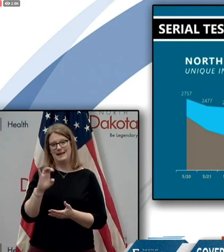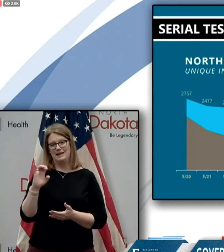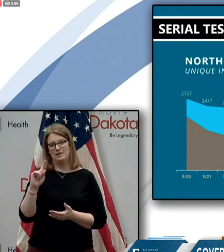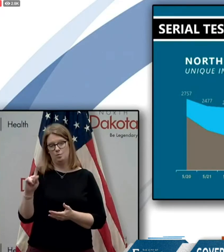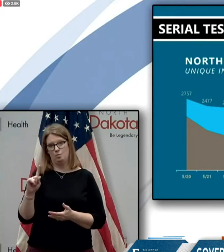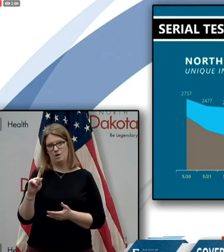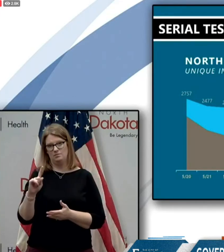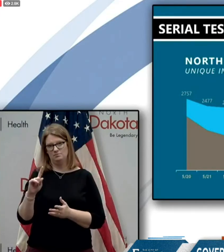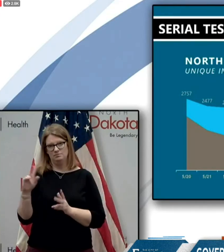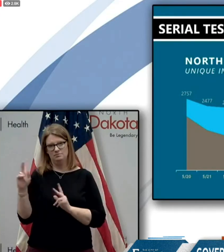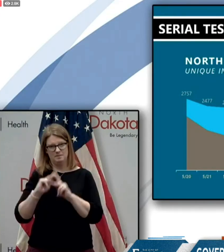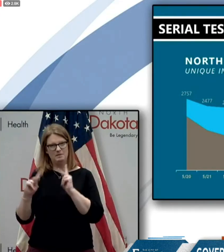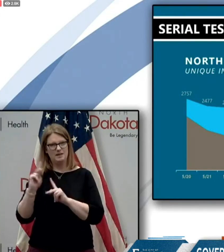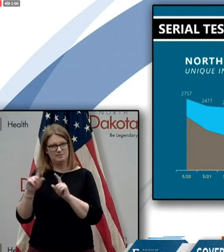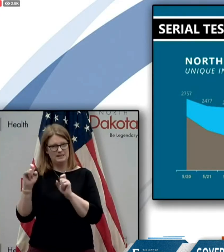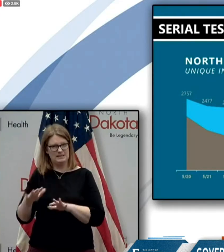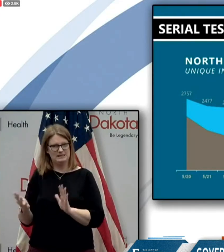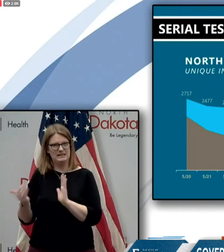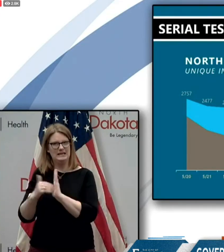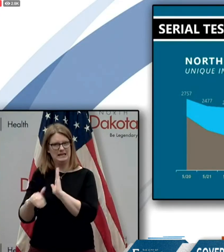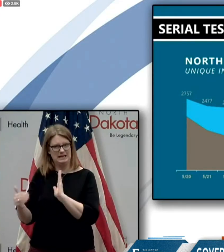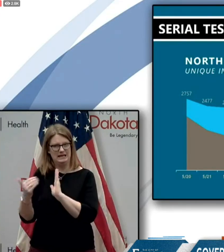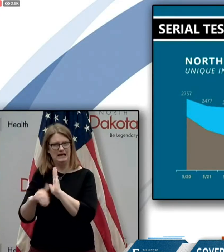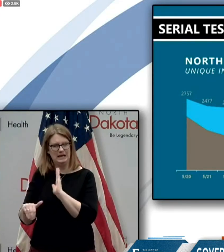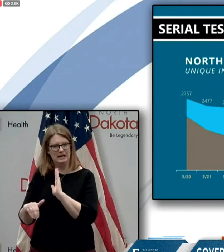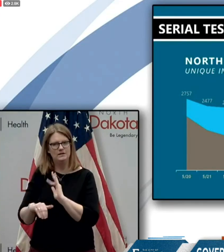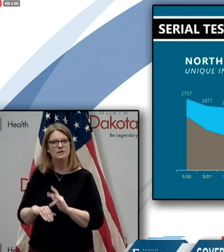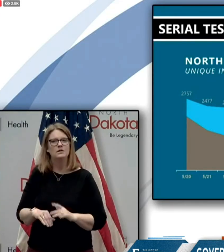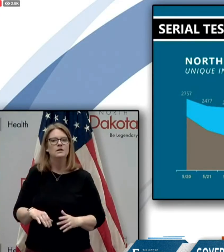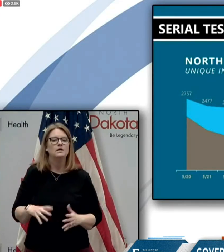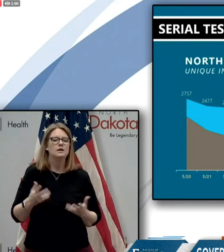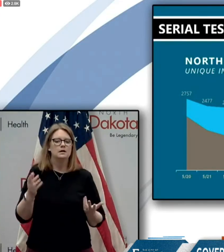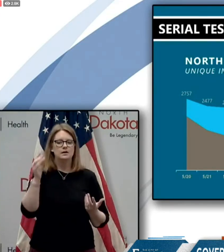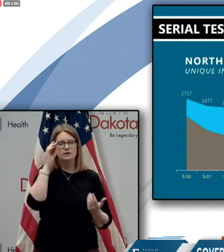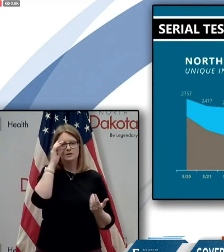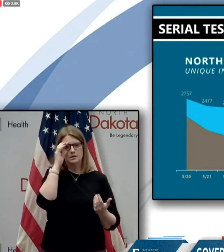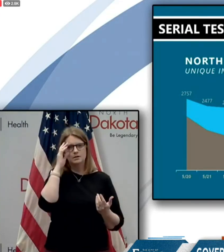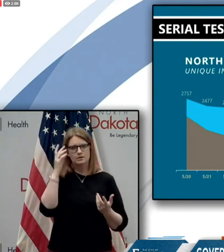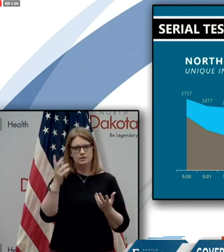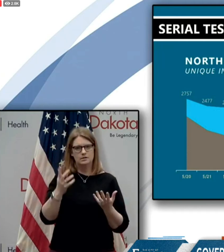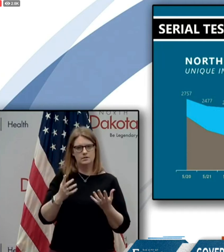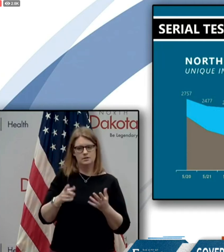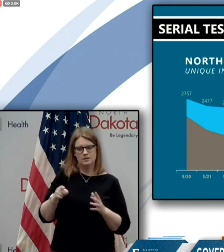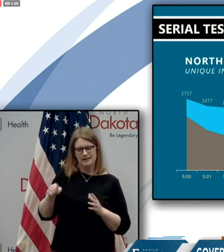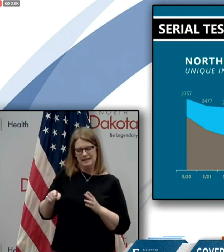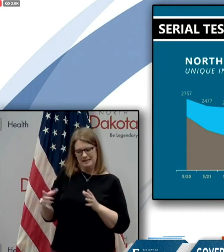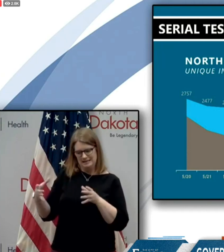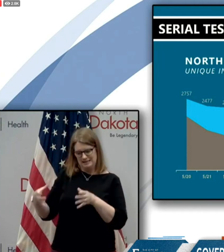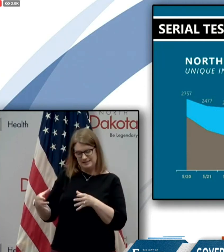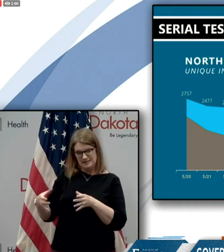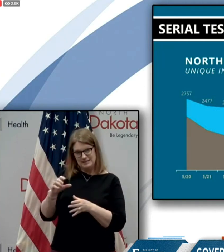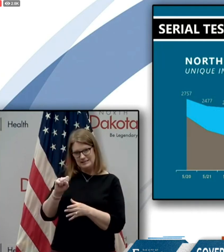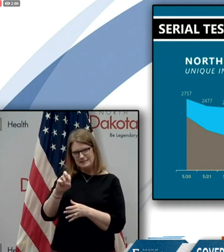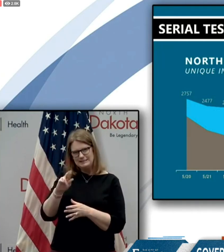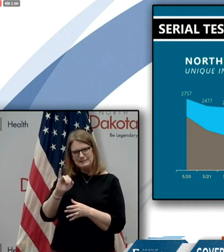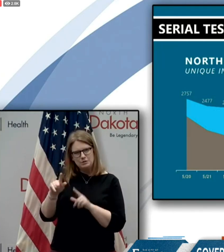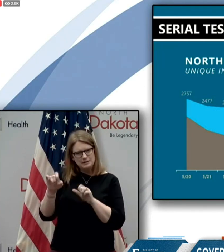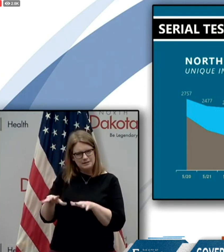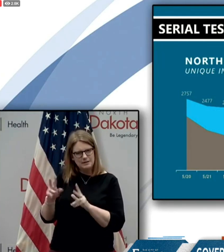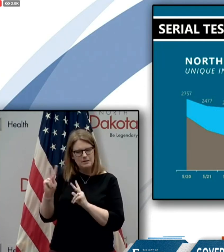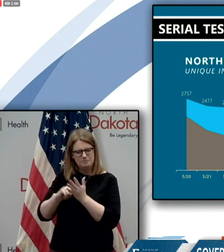1,801 repeats or serial tests. And again, a chunk of this activity around serial testing has been us trying